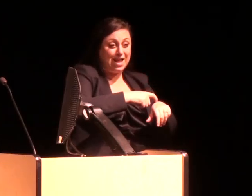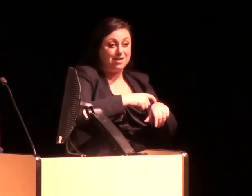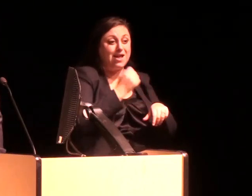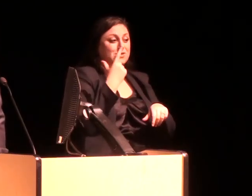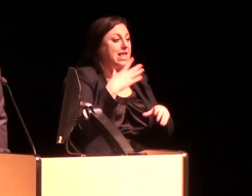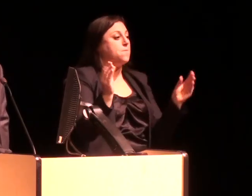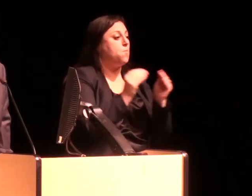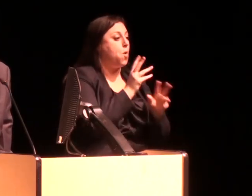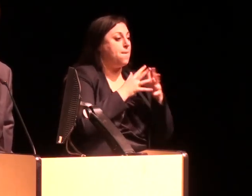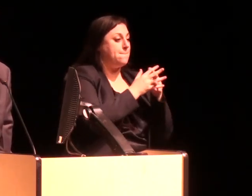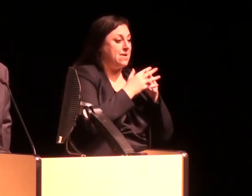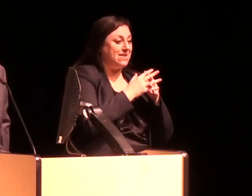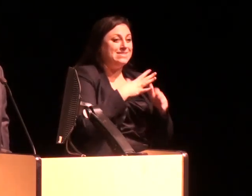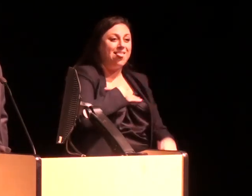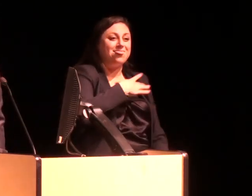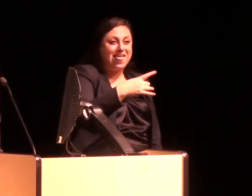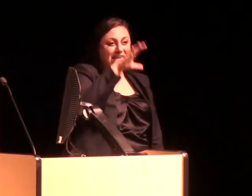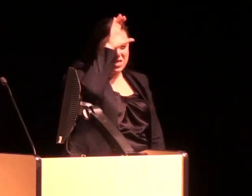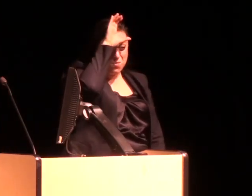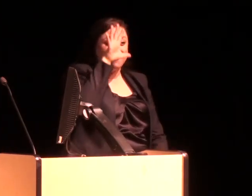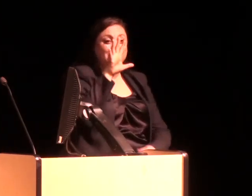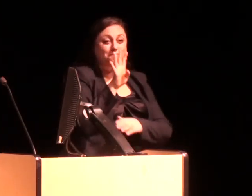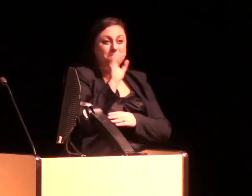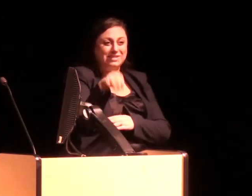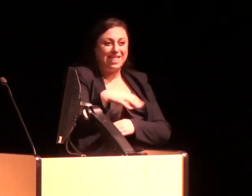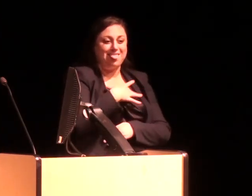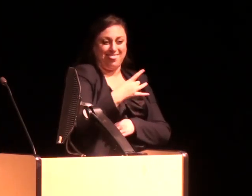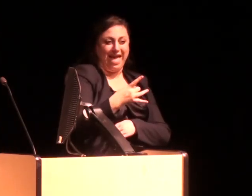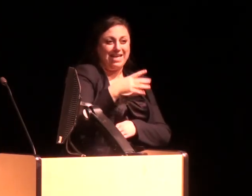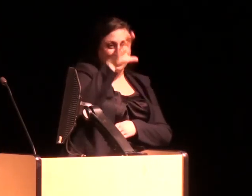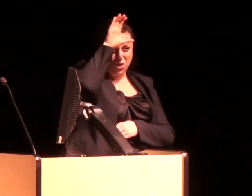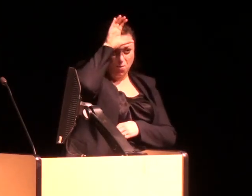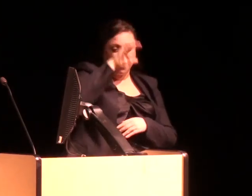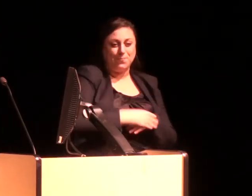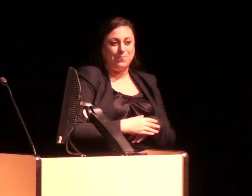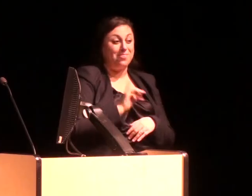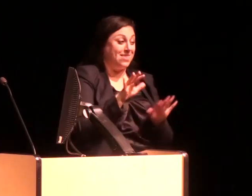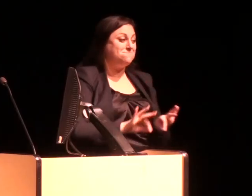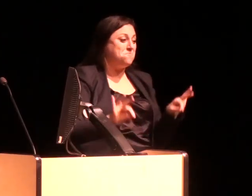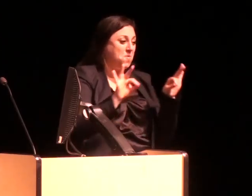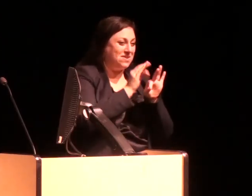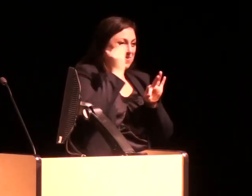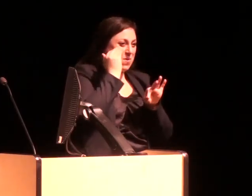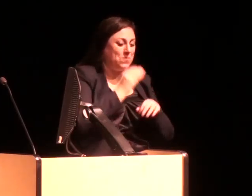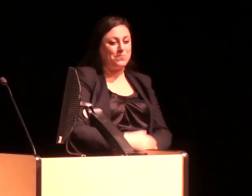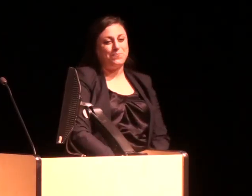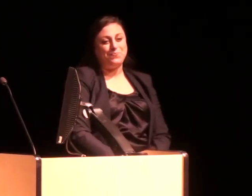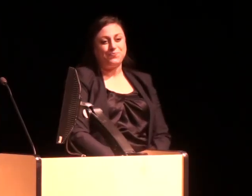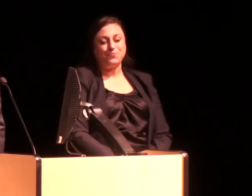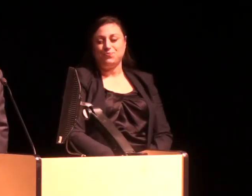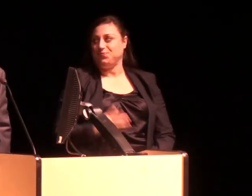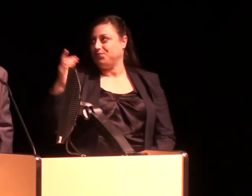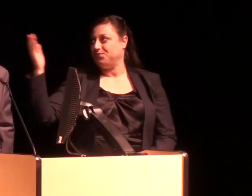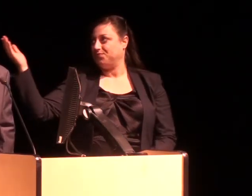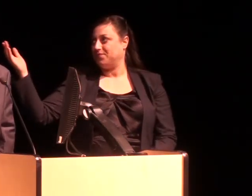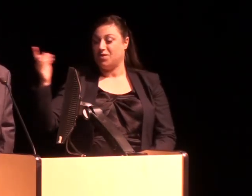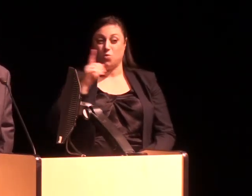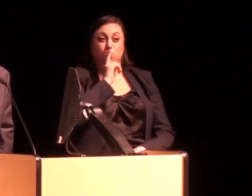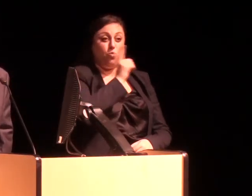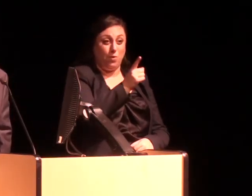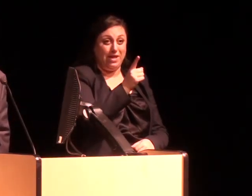more Americans like Cuba, 54%. That is something important. And this is the real